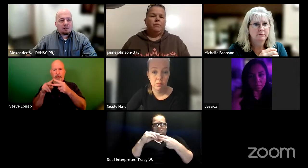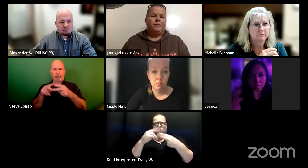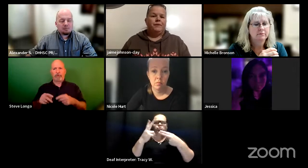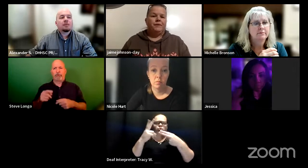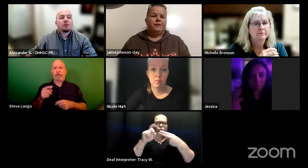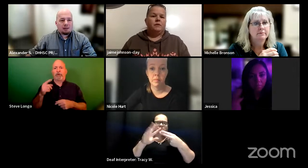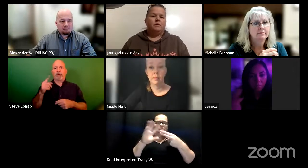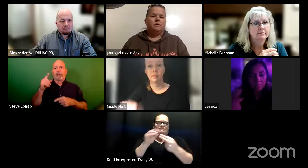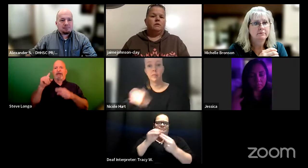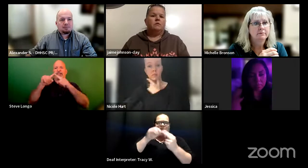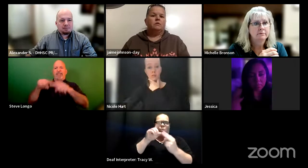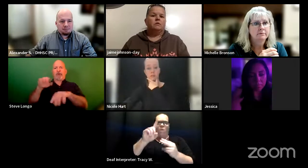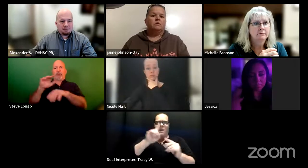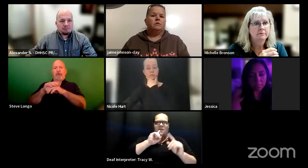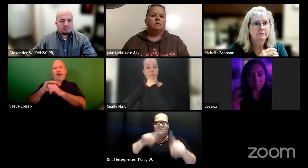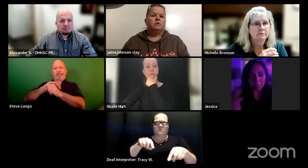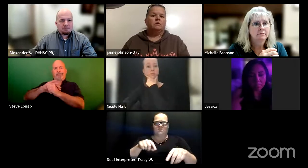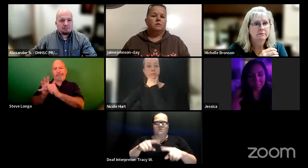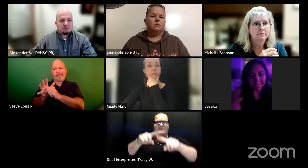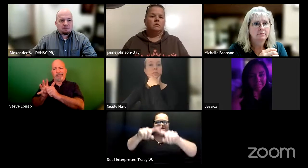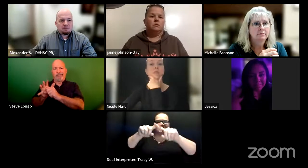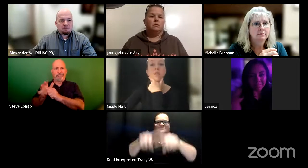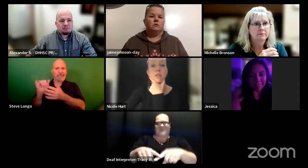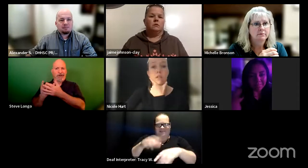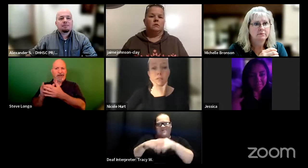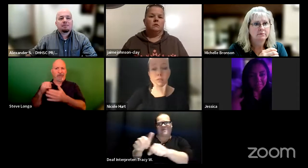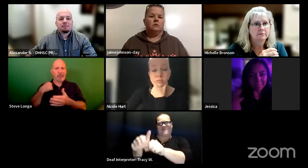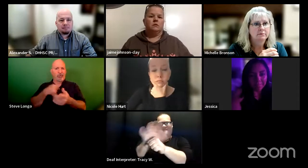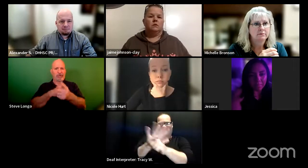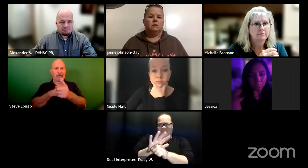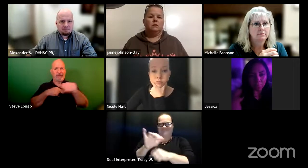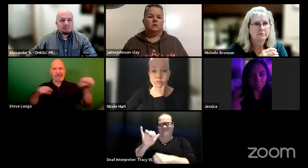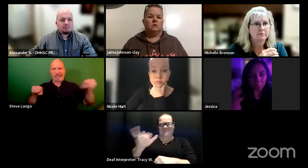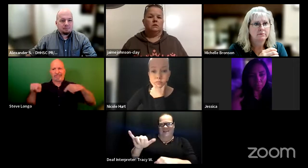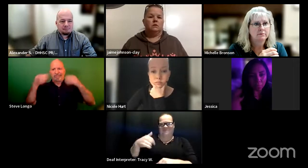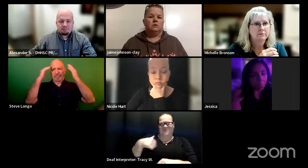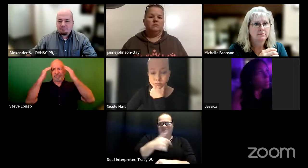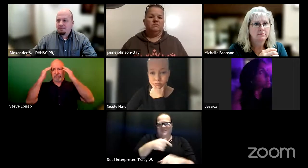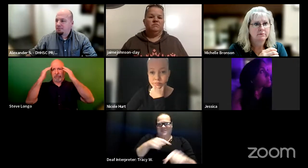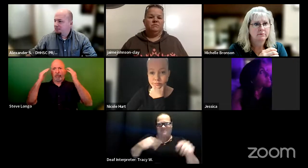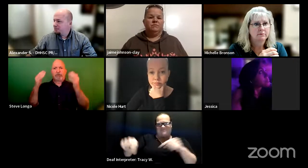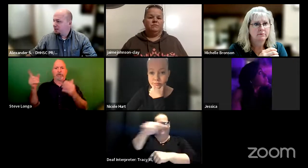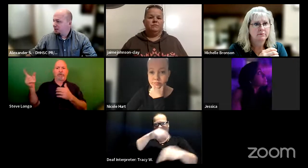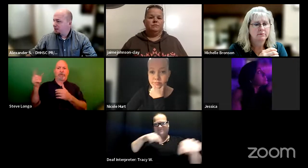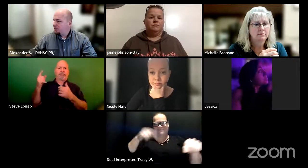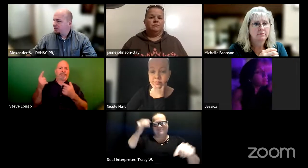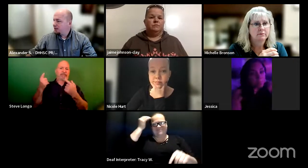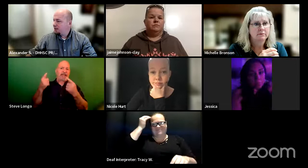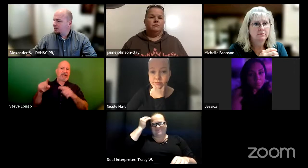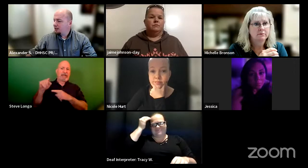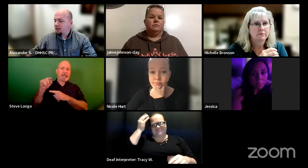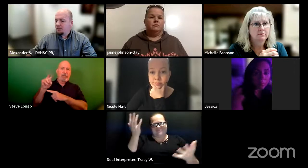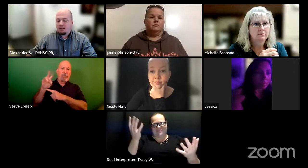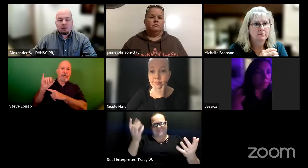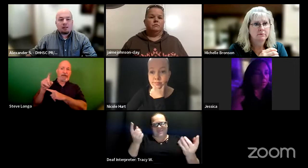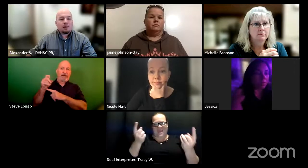In one answer, it will depend on what happens with